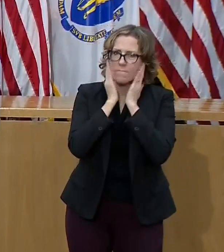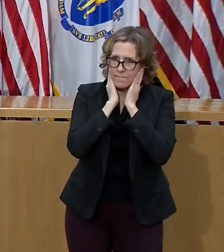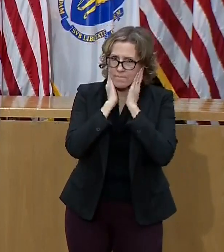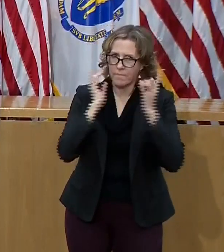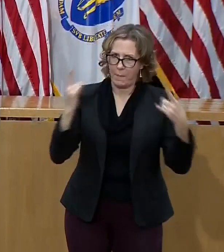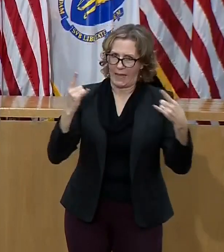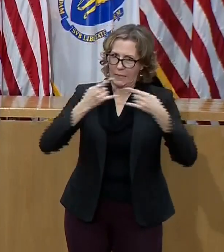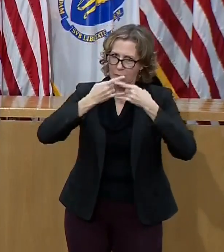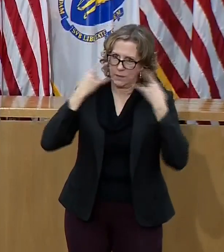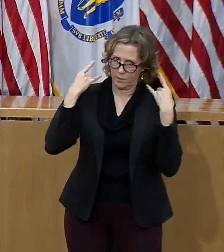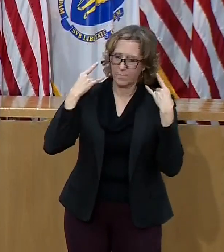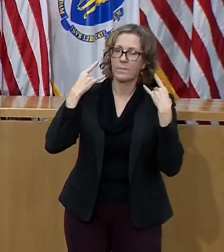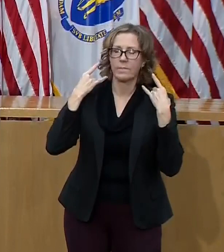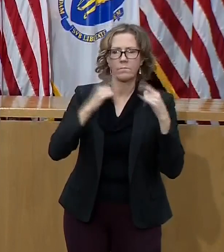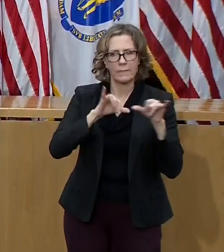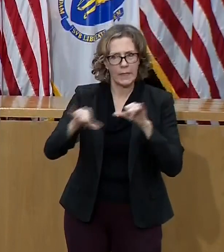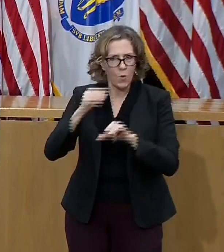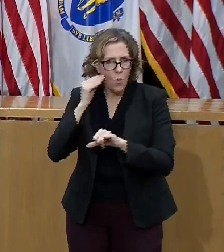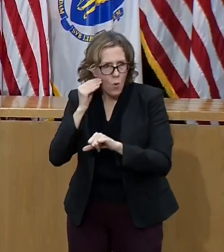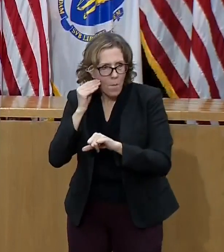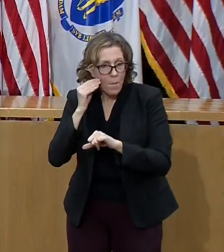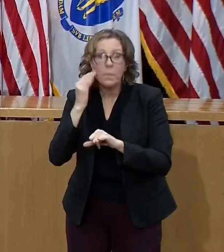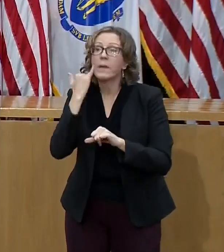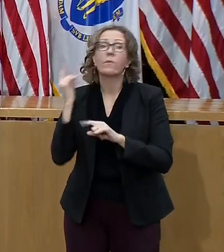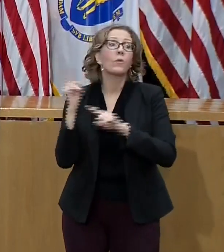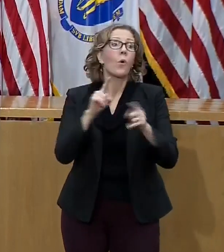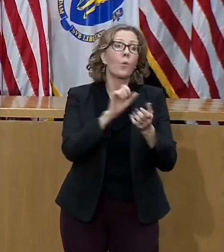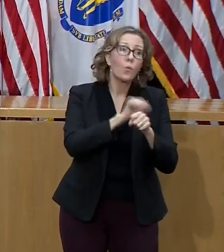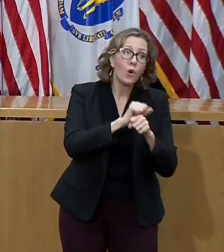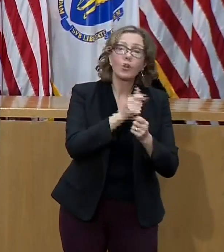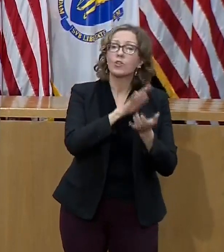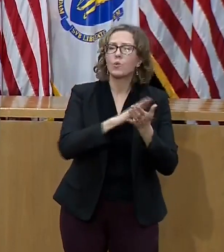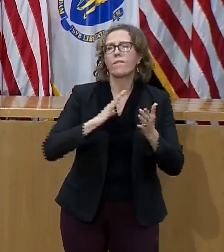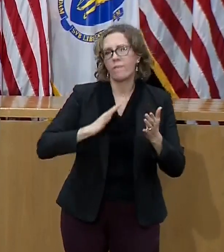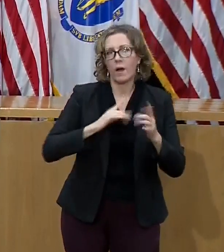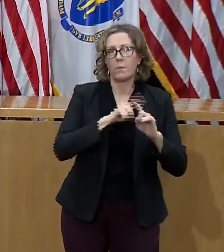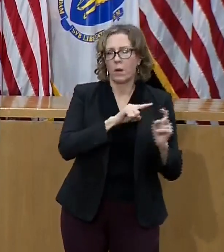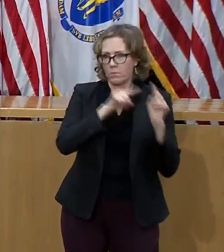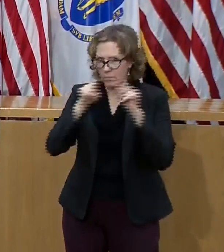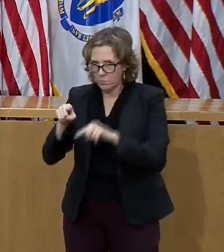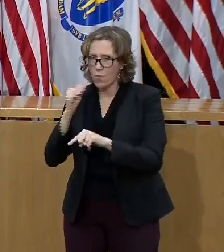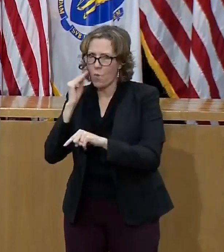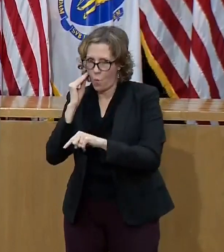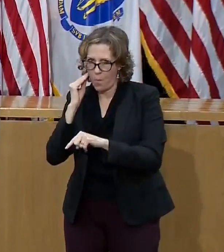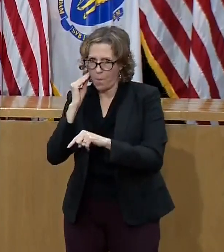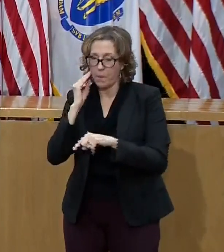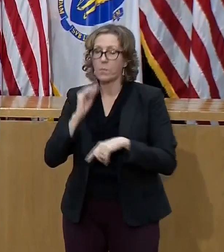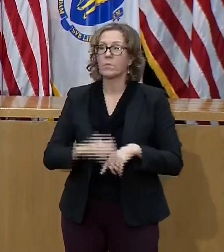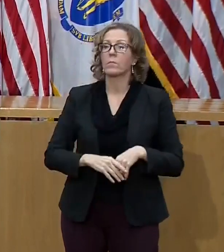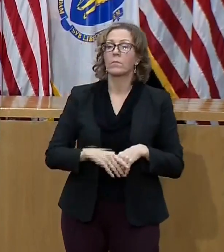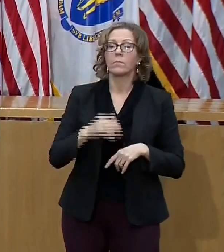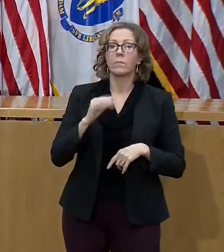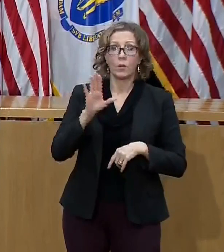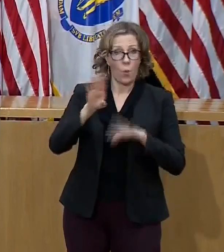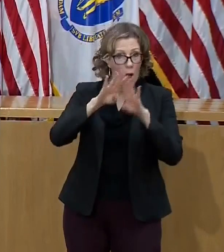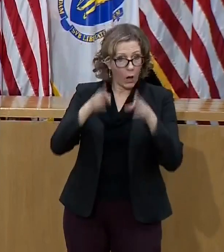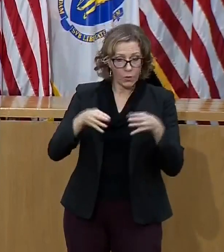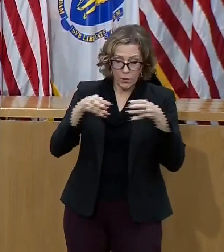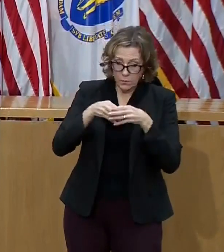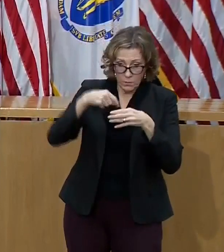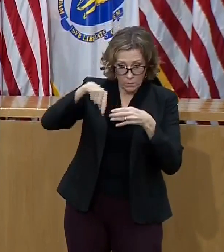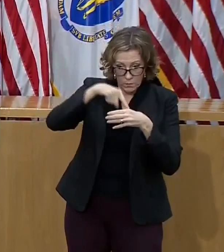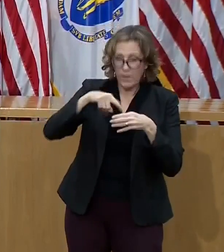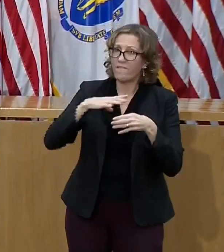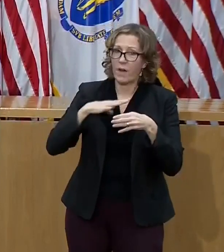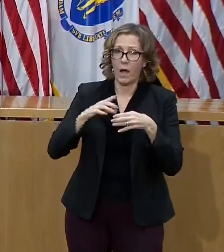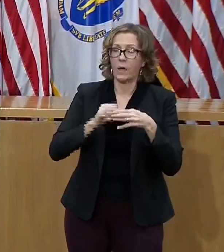you're going to work or to school, and not to gather with people informally if you don't live with them. If you